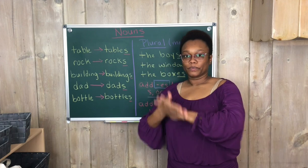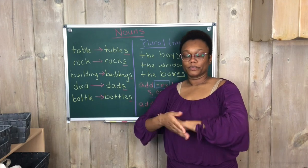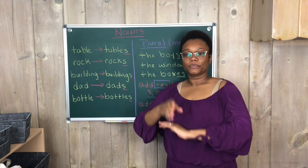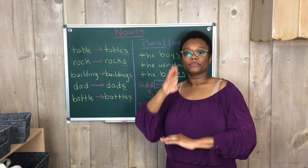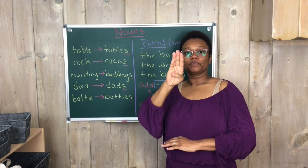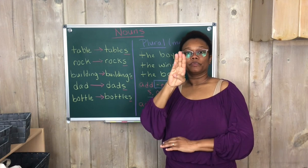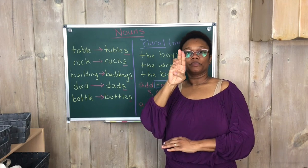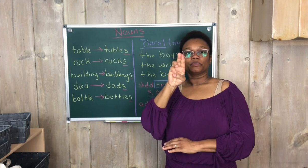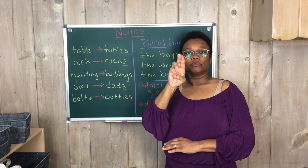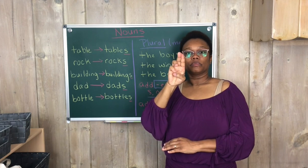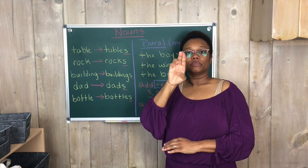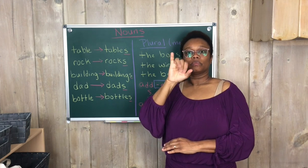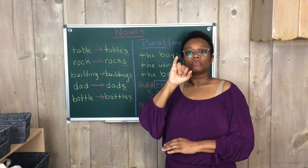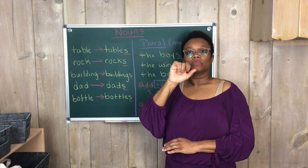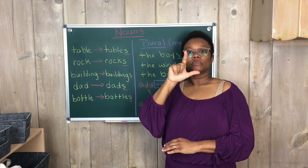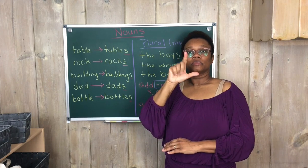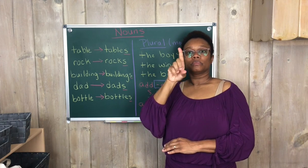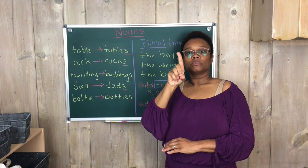becomes buildings with an S